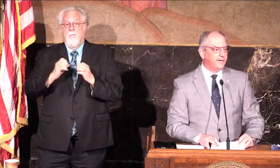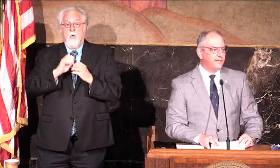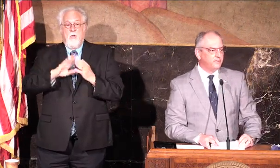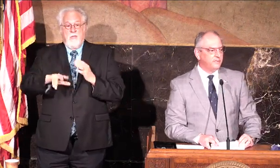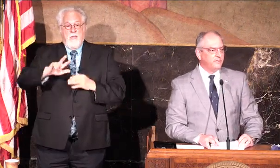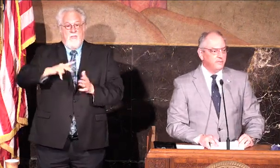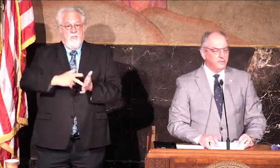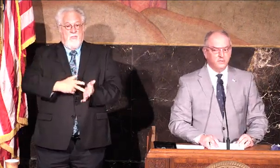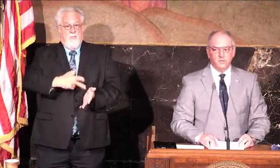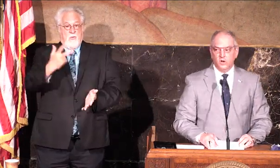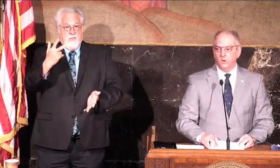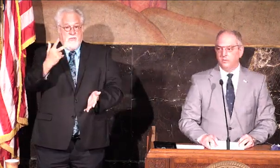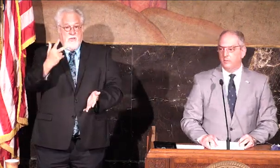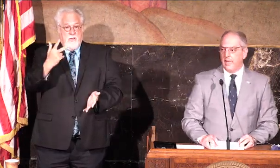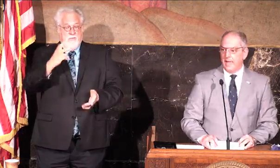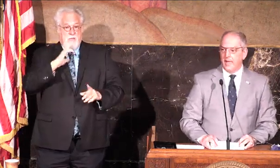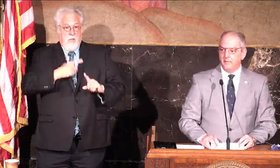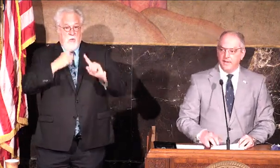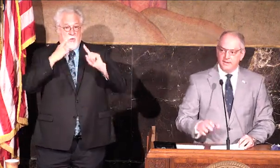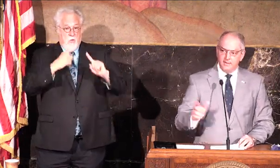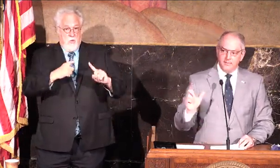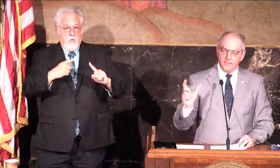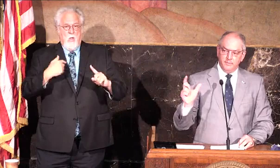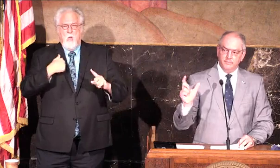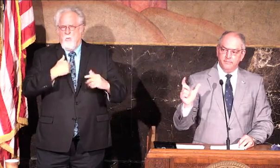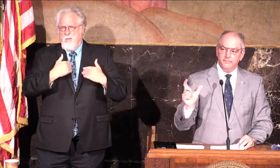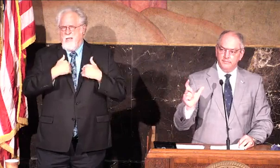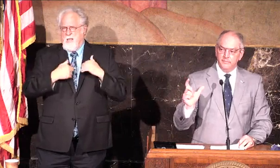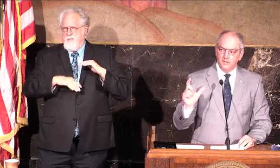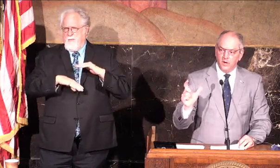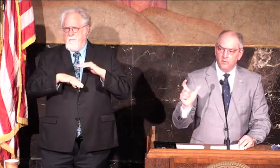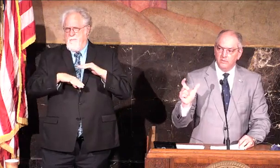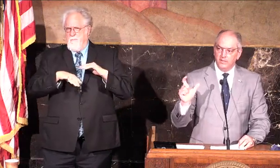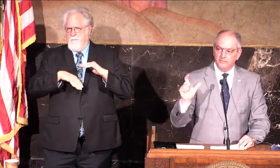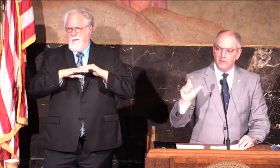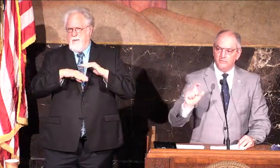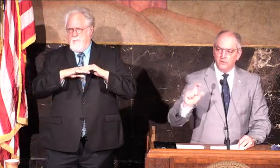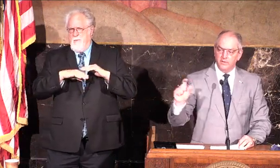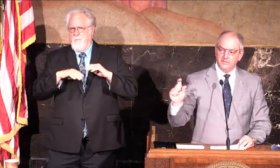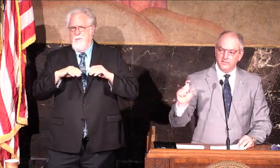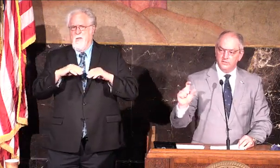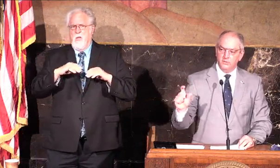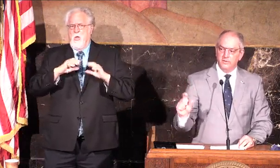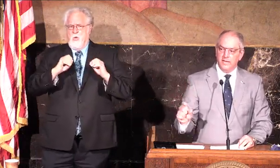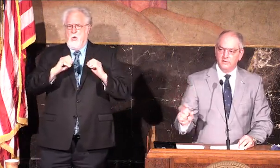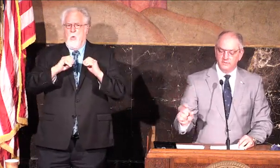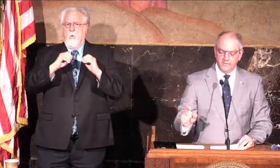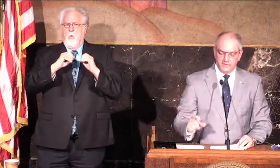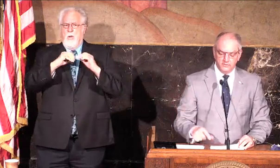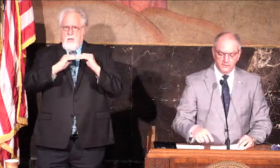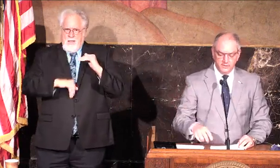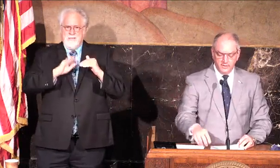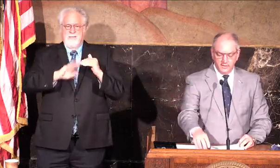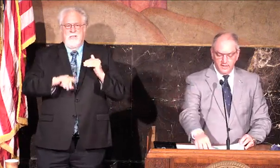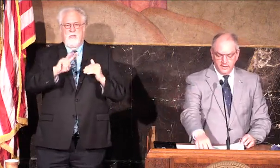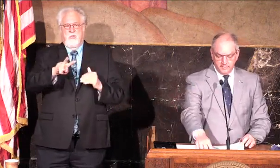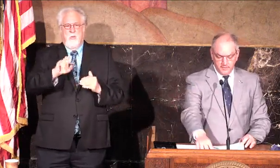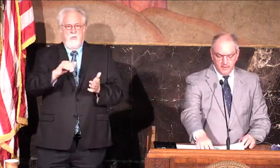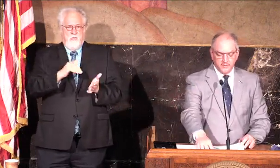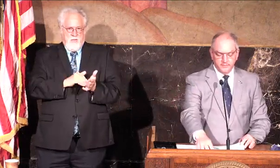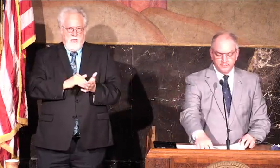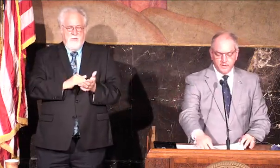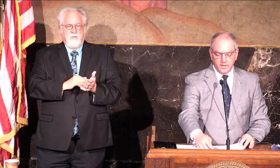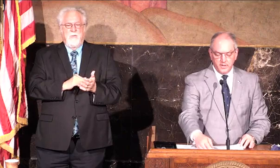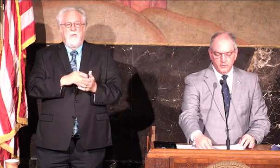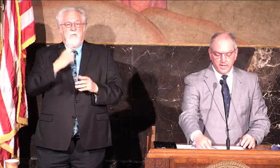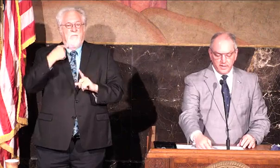3 times the goal that we had. We had that minimum goal of no less than 200,000 tests per